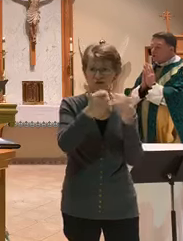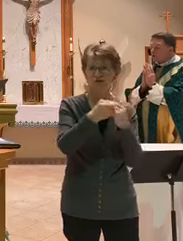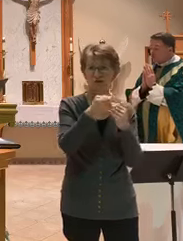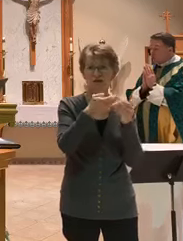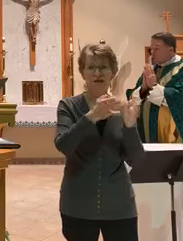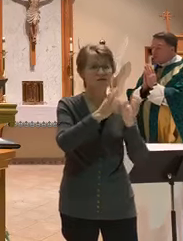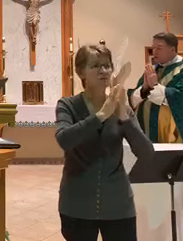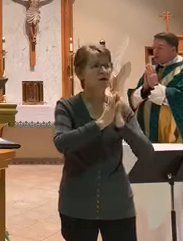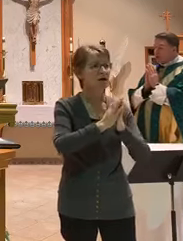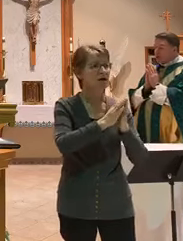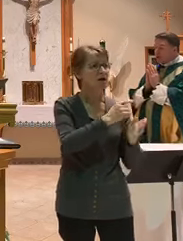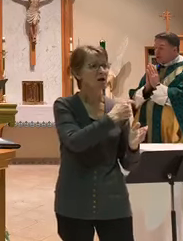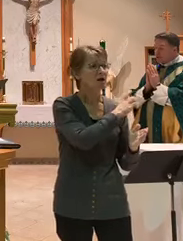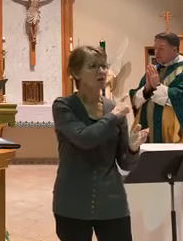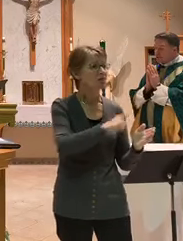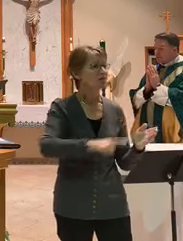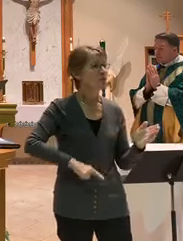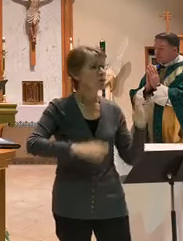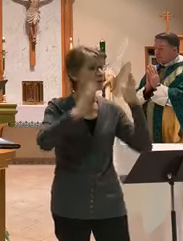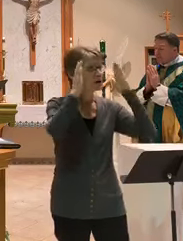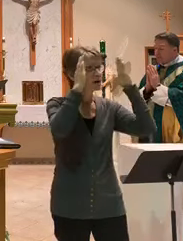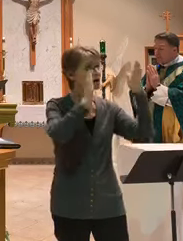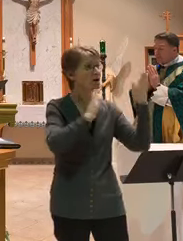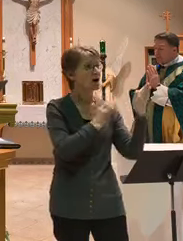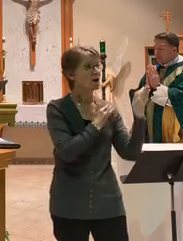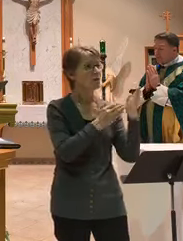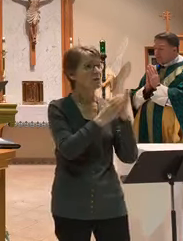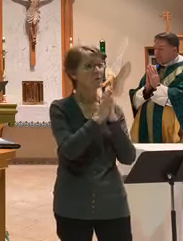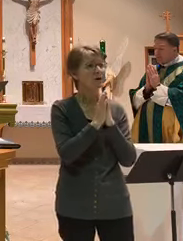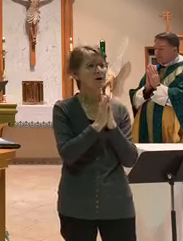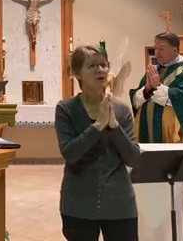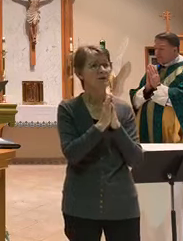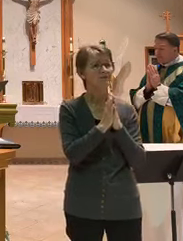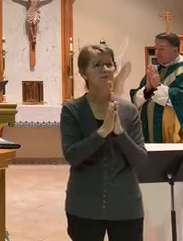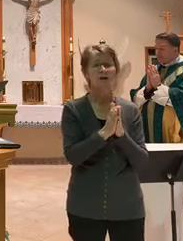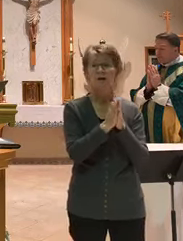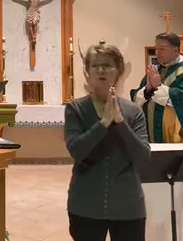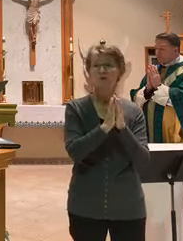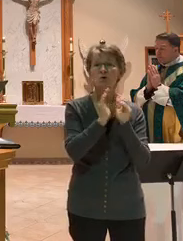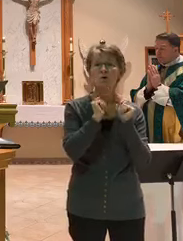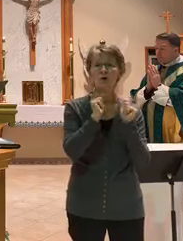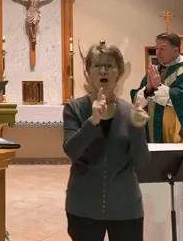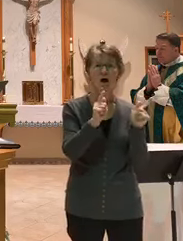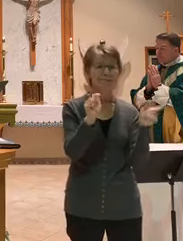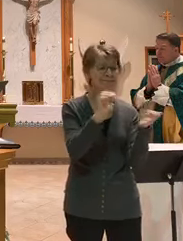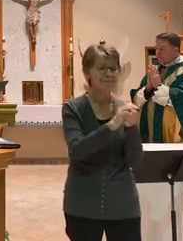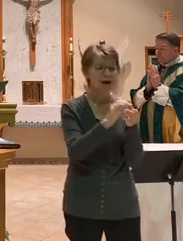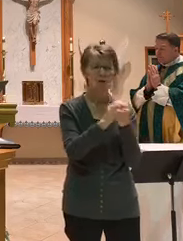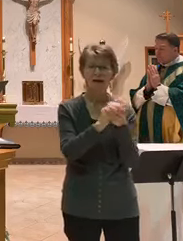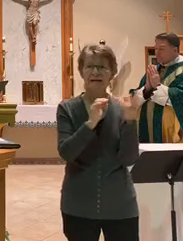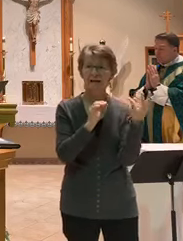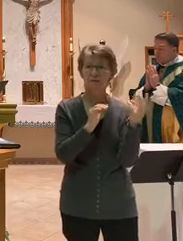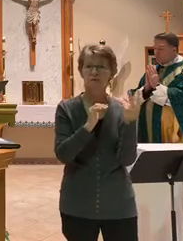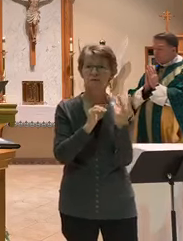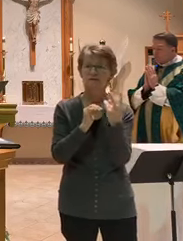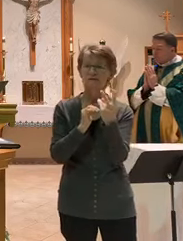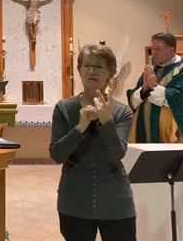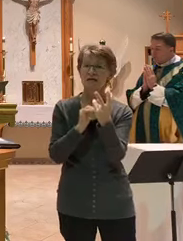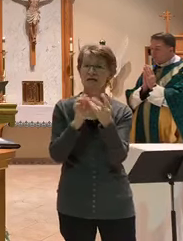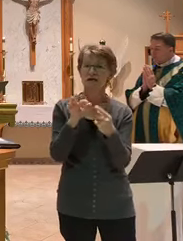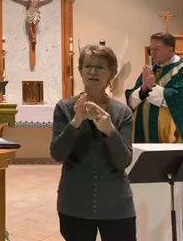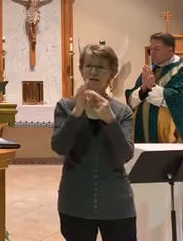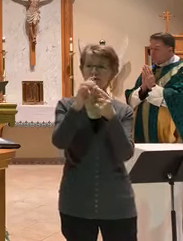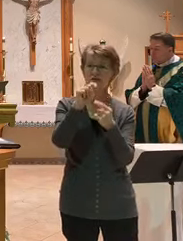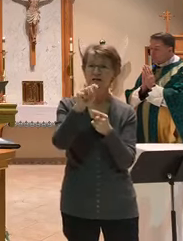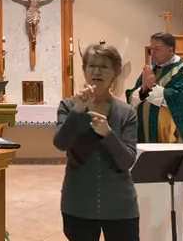the Lord. Lord, hear our prayers. For all married couples, especially